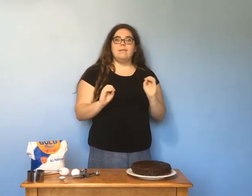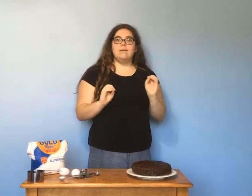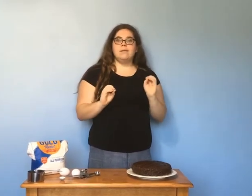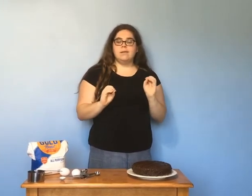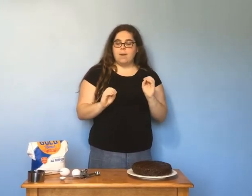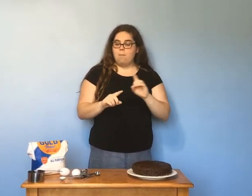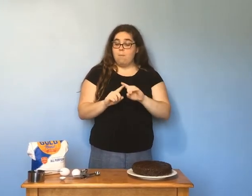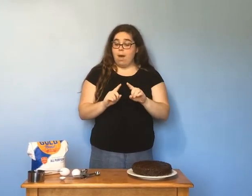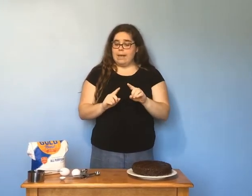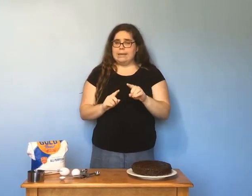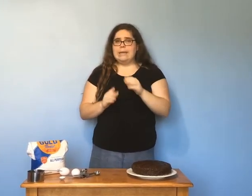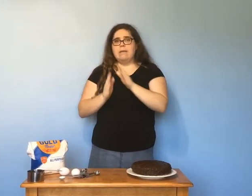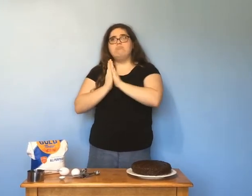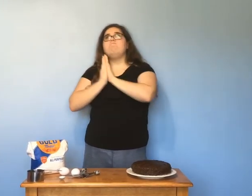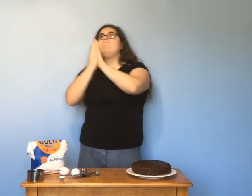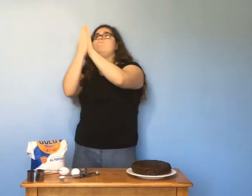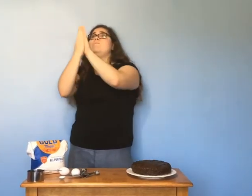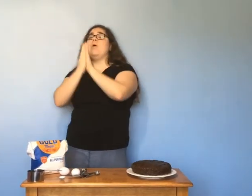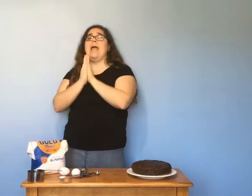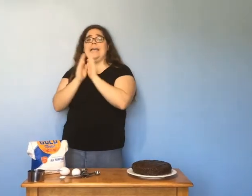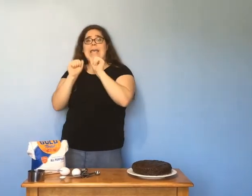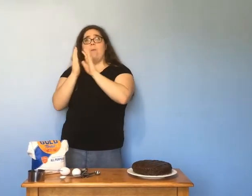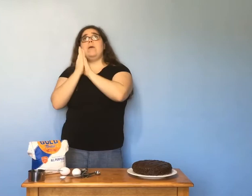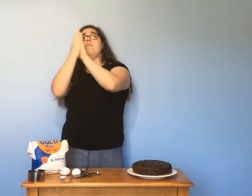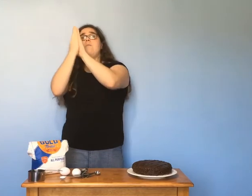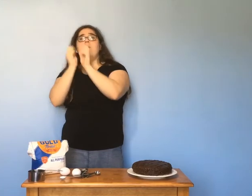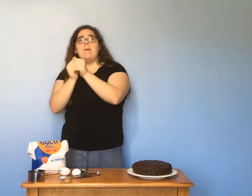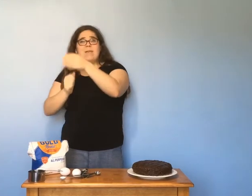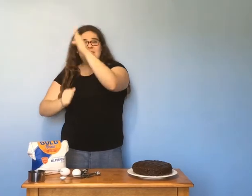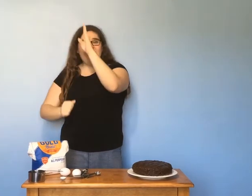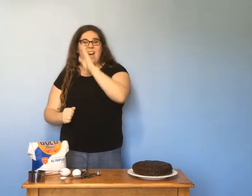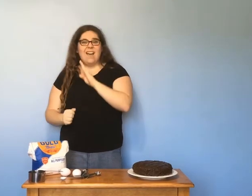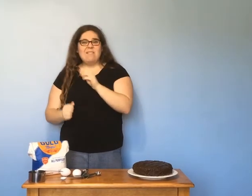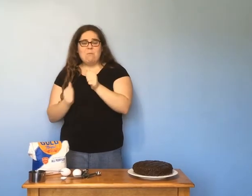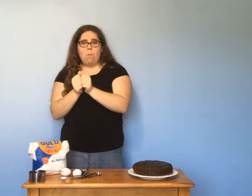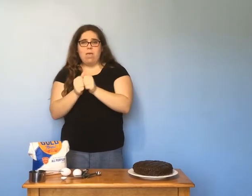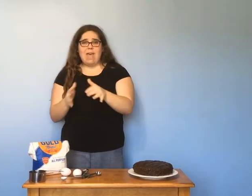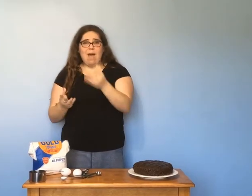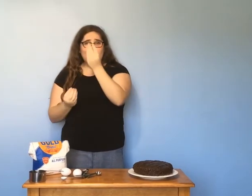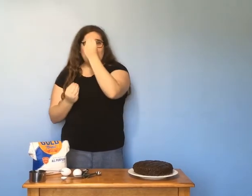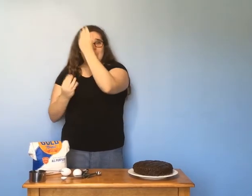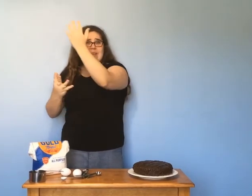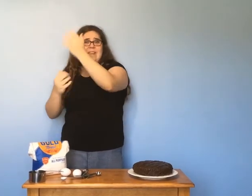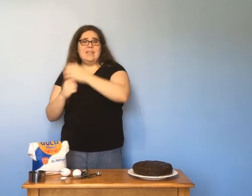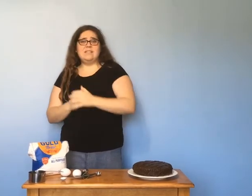The texture would be different of the cake. In our prayer lives, can we pray without obeying God?